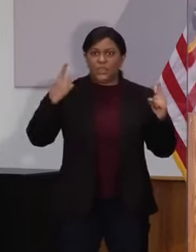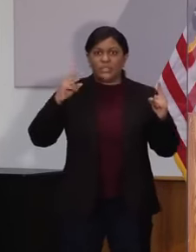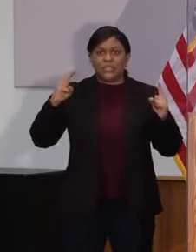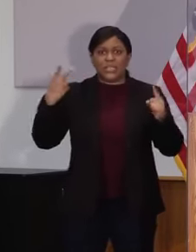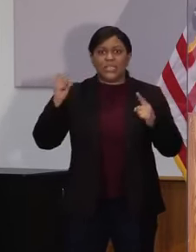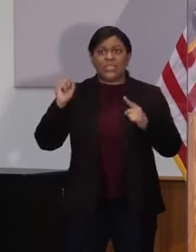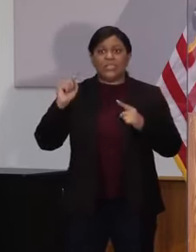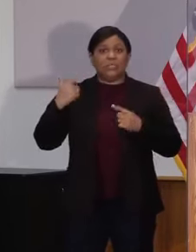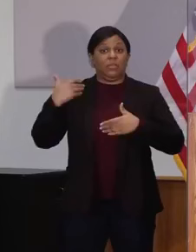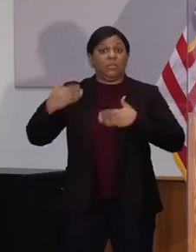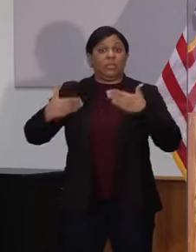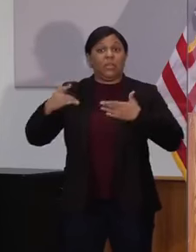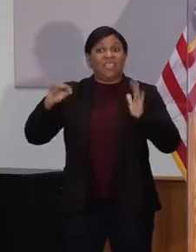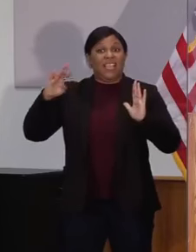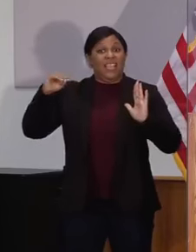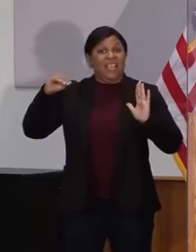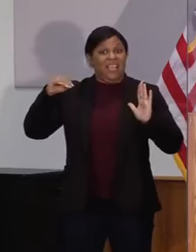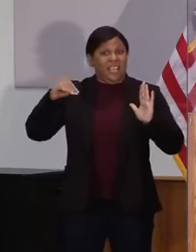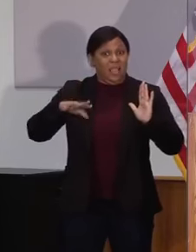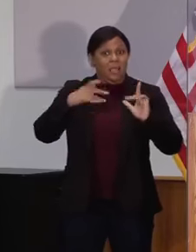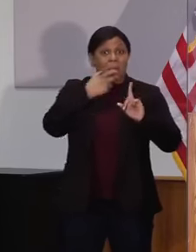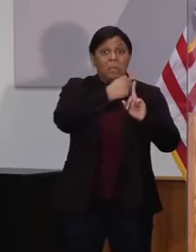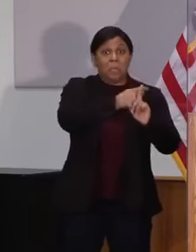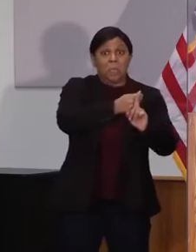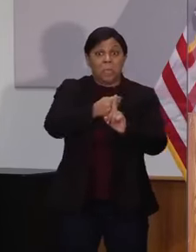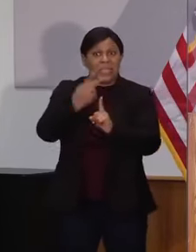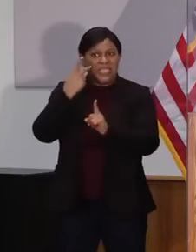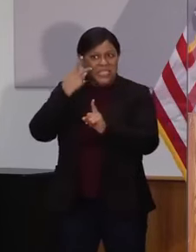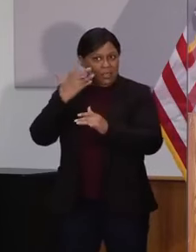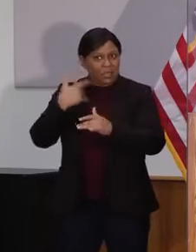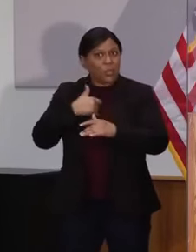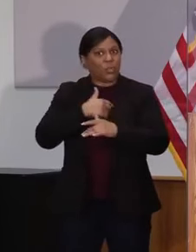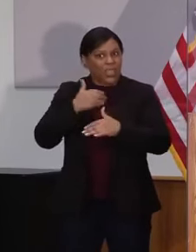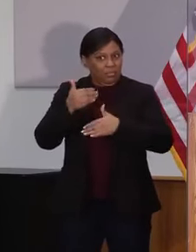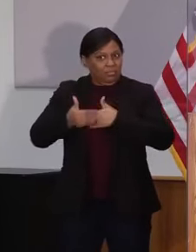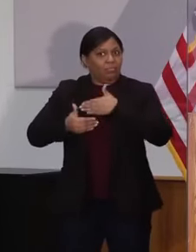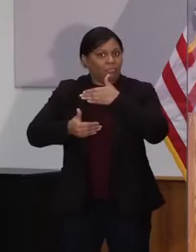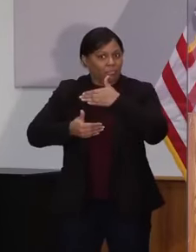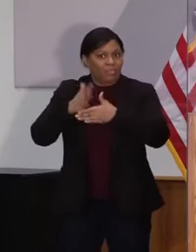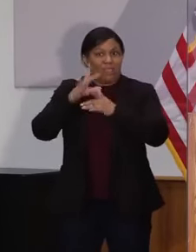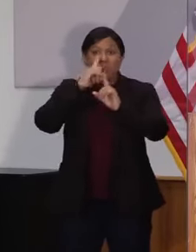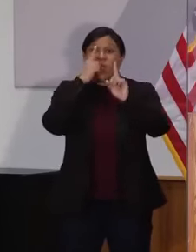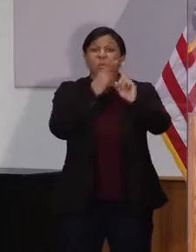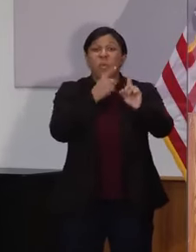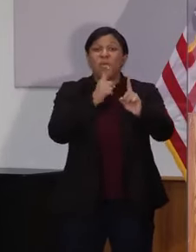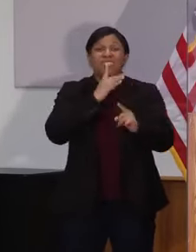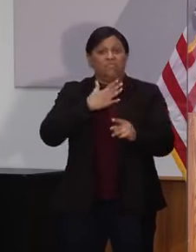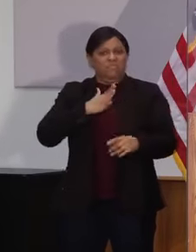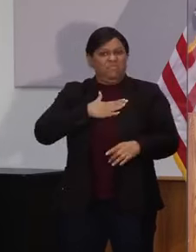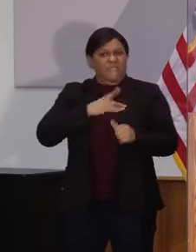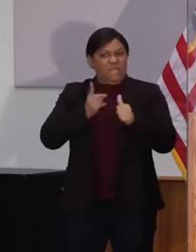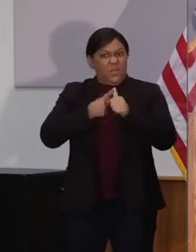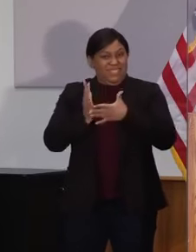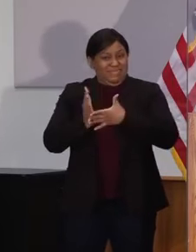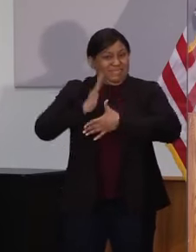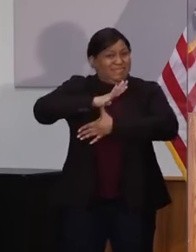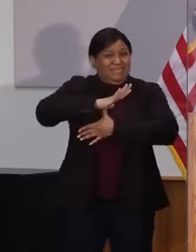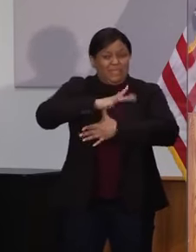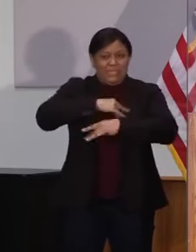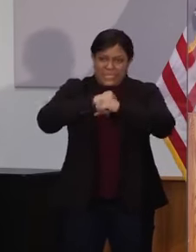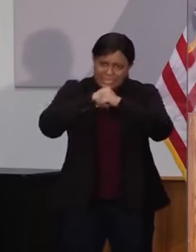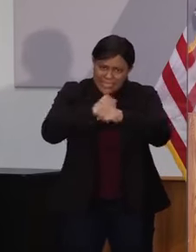uptake of vaccines. We're starting to see real progress in this. And the goal for that is my first priority was to protect the most vulnerable and get our